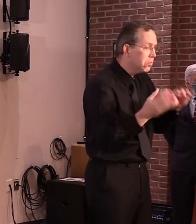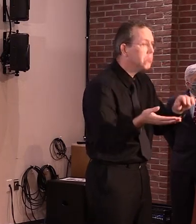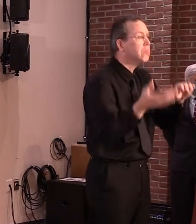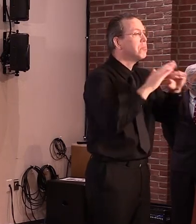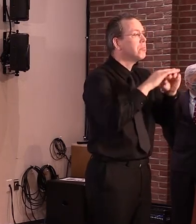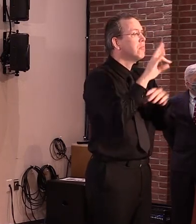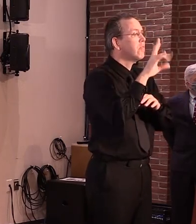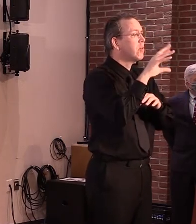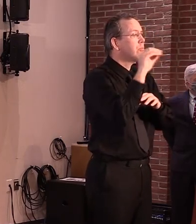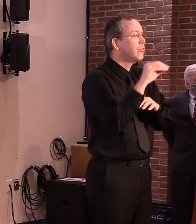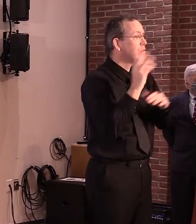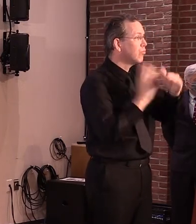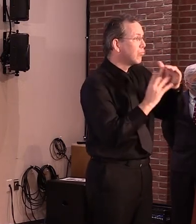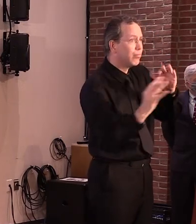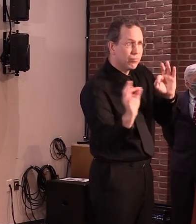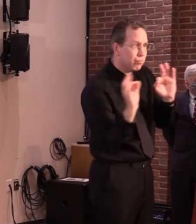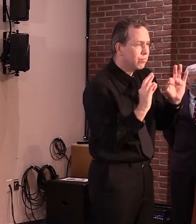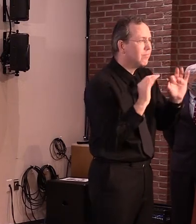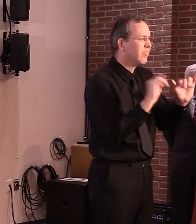Kat, WCAX.